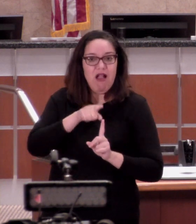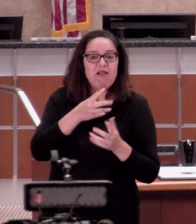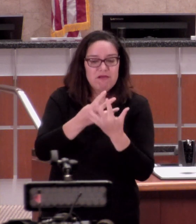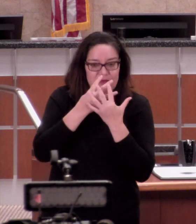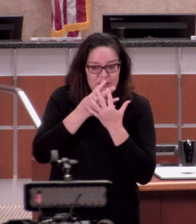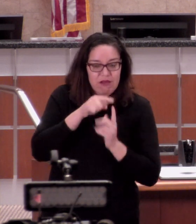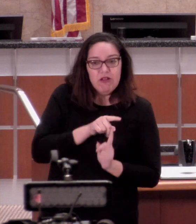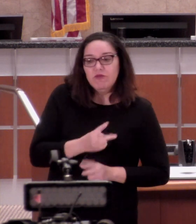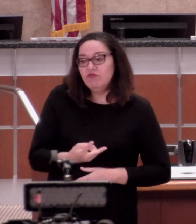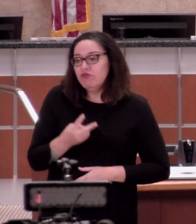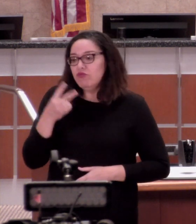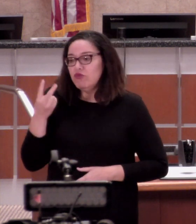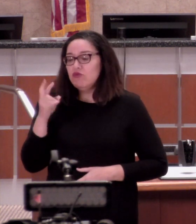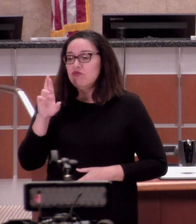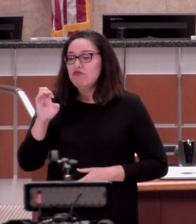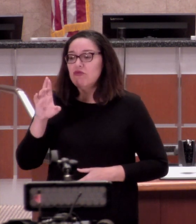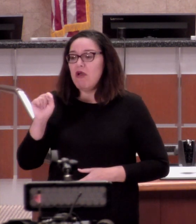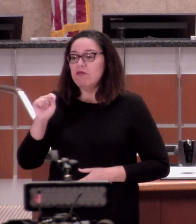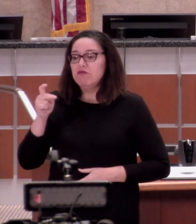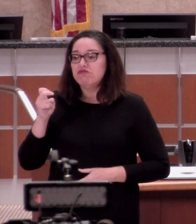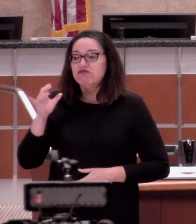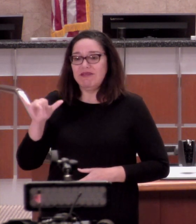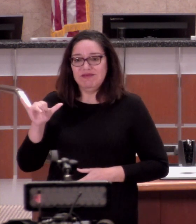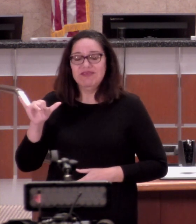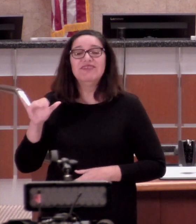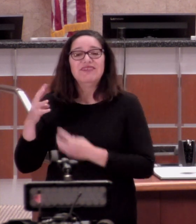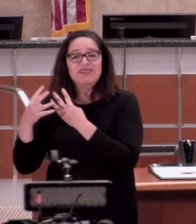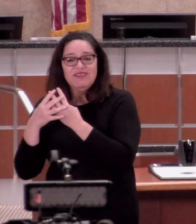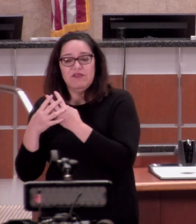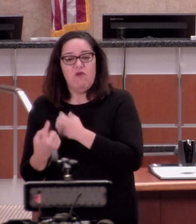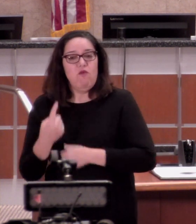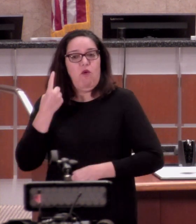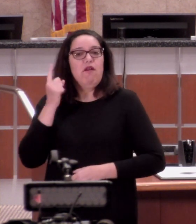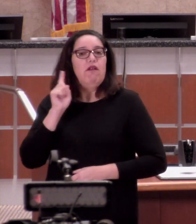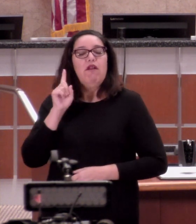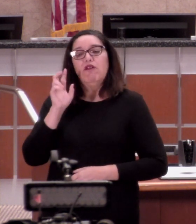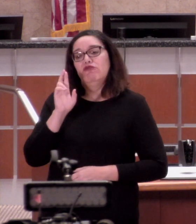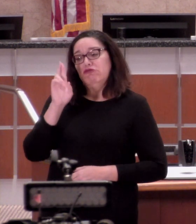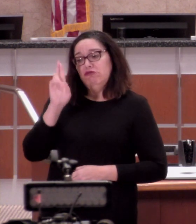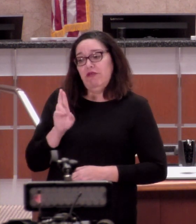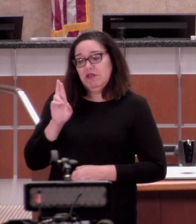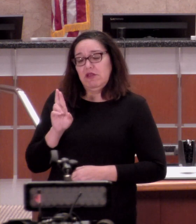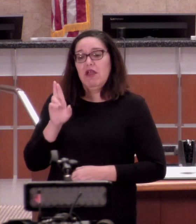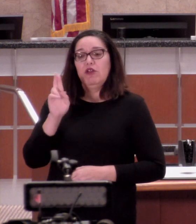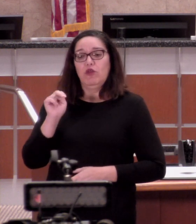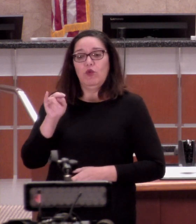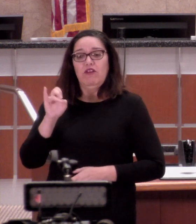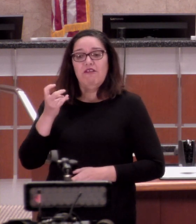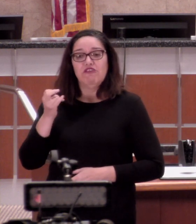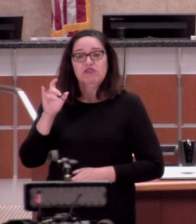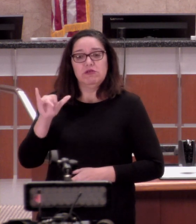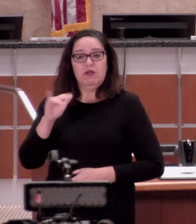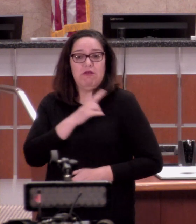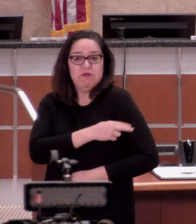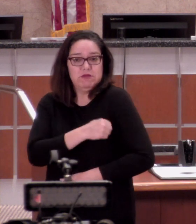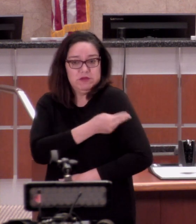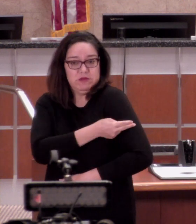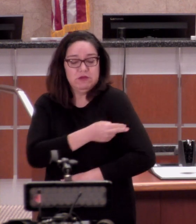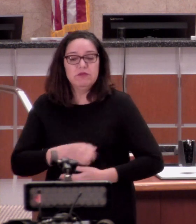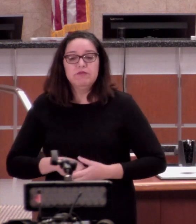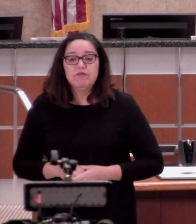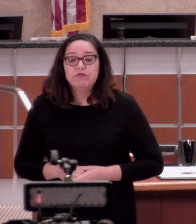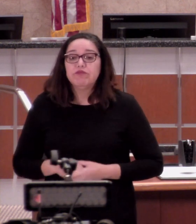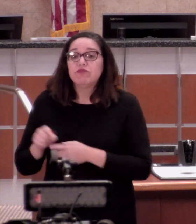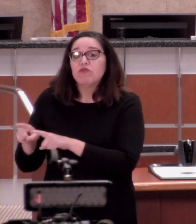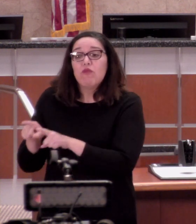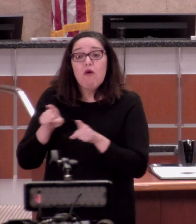are assigned to the Robert Presley Detention Center, and 1 is assigned to Riverside University Hospital. We